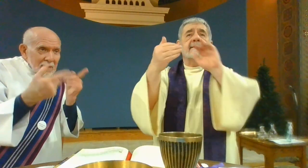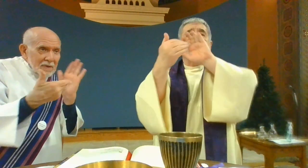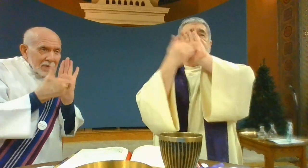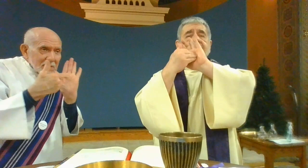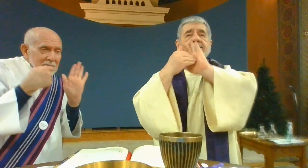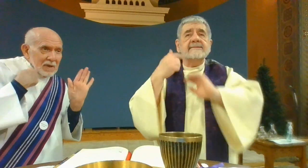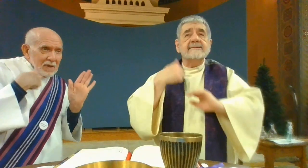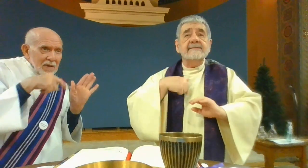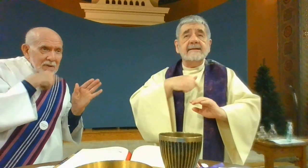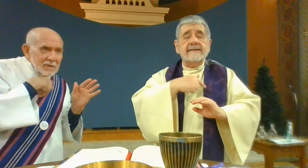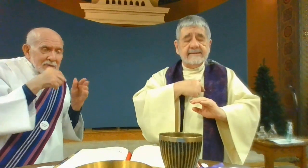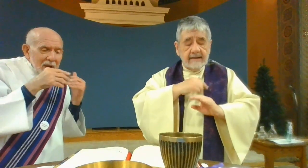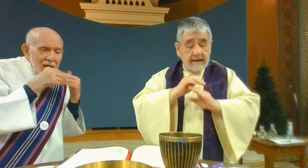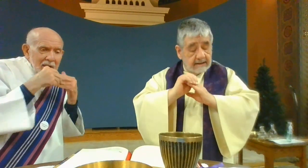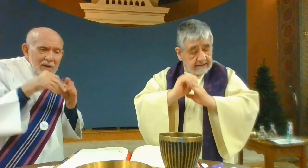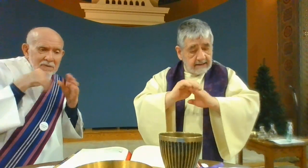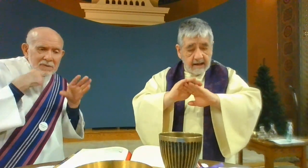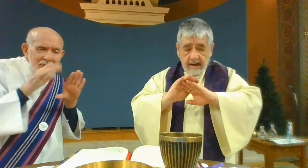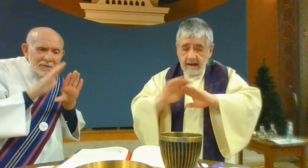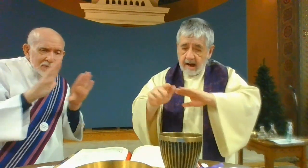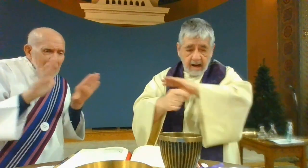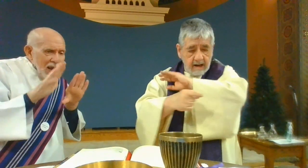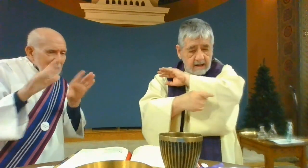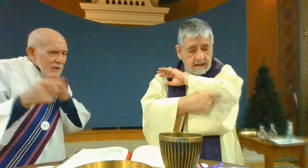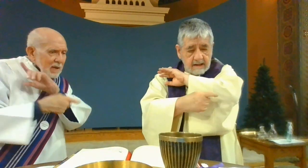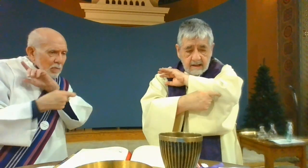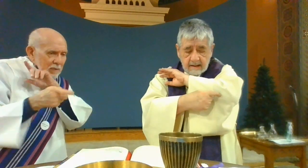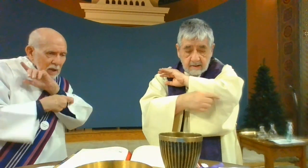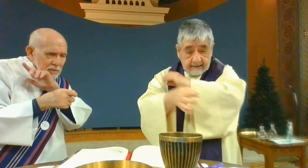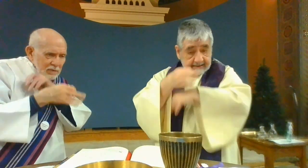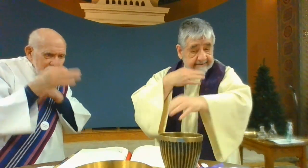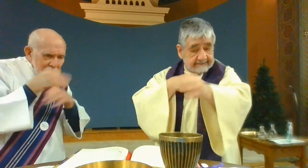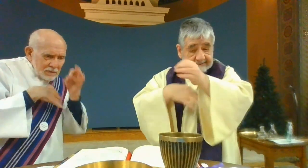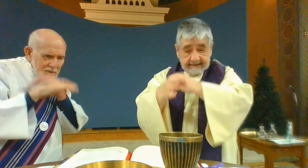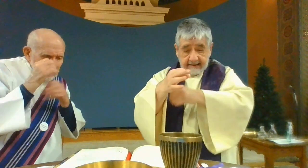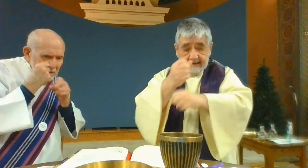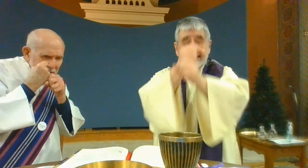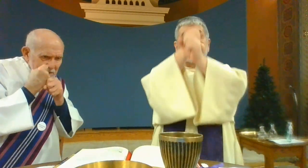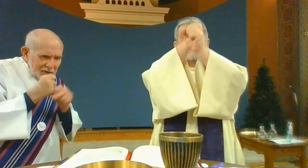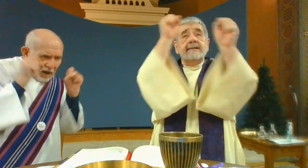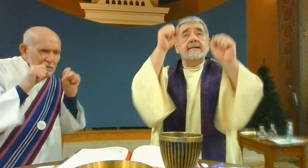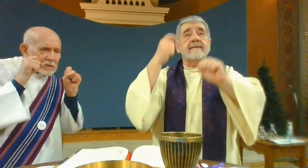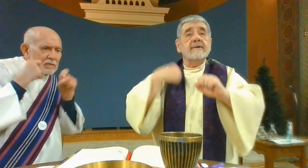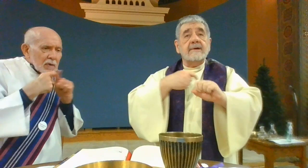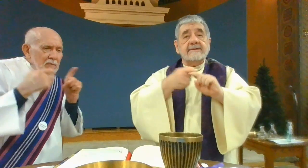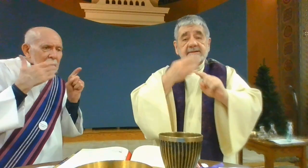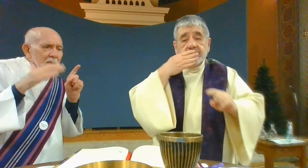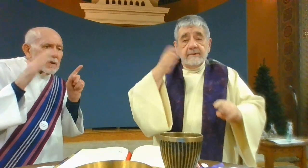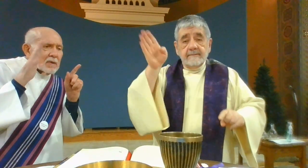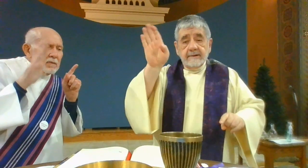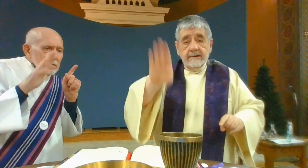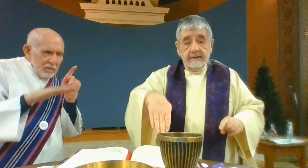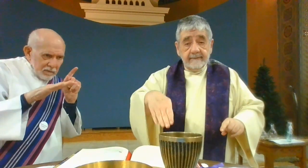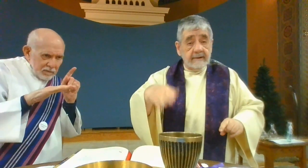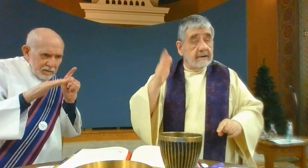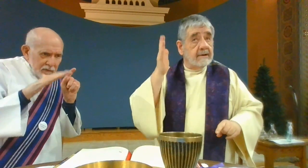we forgive those who trespass against us and lead us not into temptation but deliver us from evil